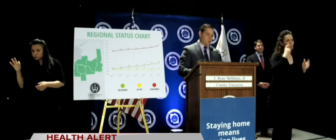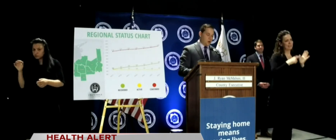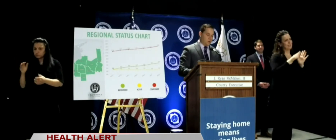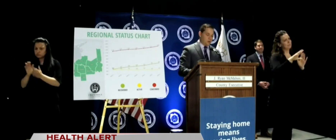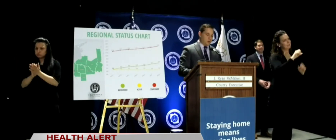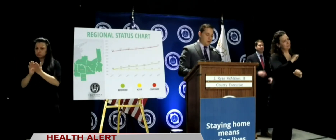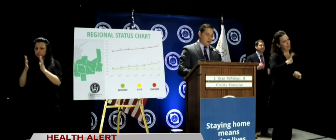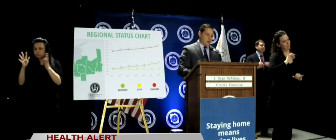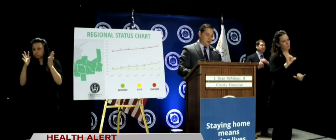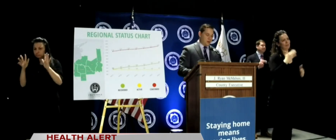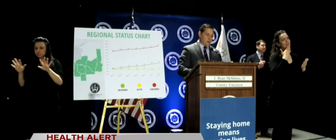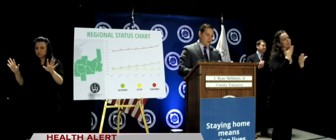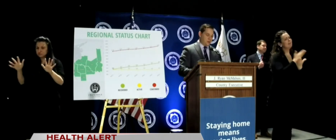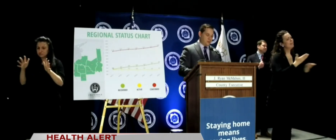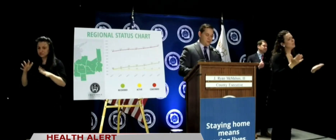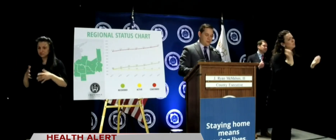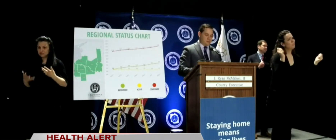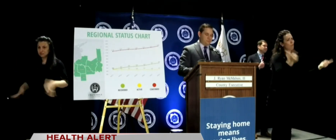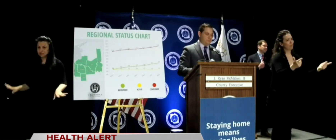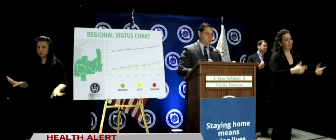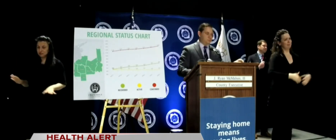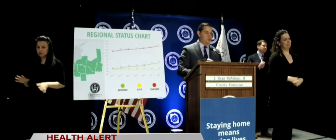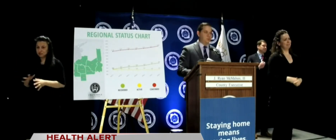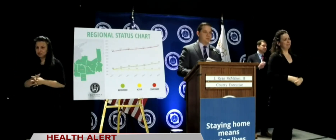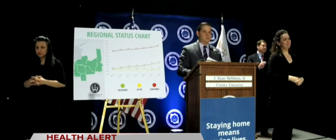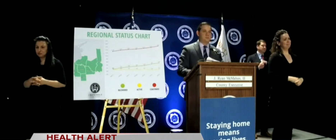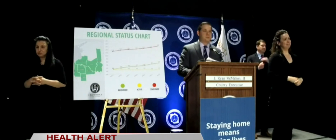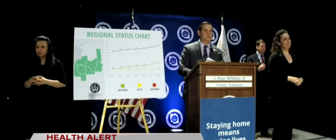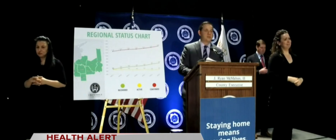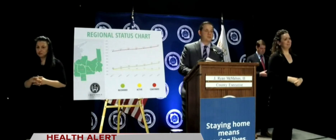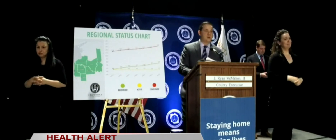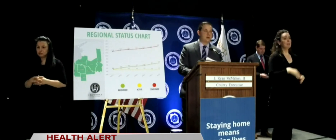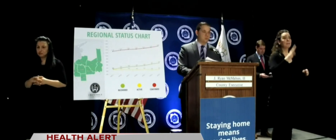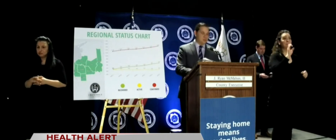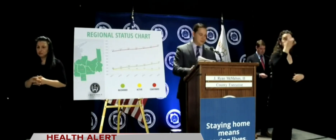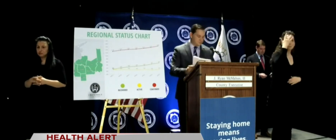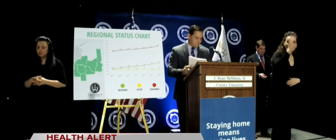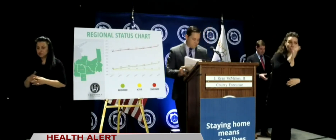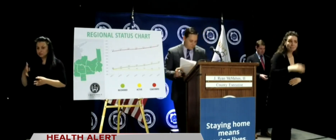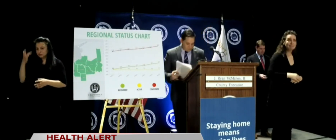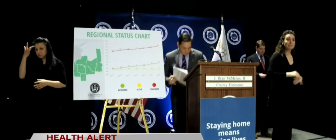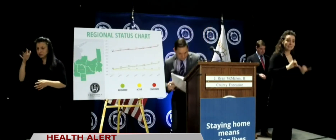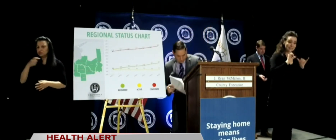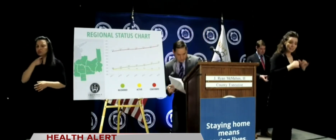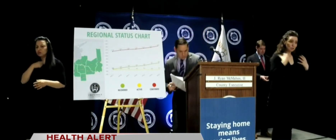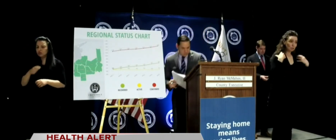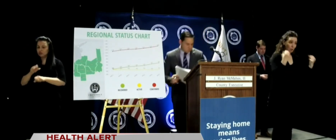thank you all, and let's be smart, stay strong, and be safe.